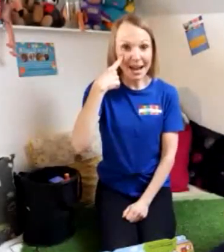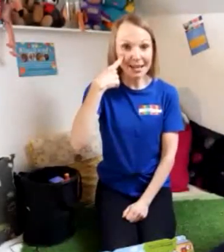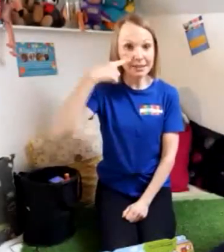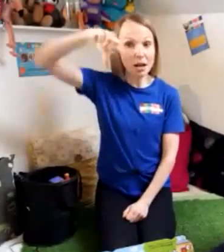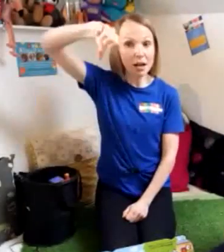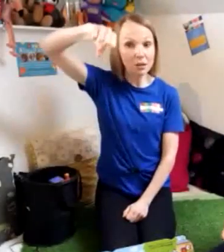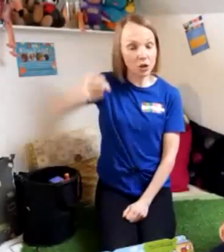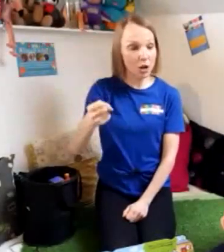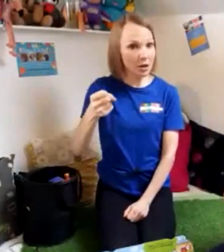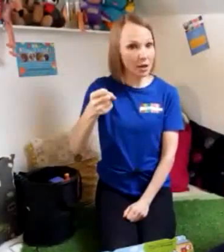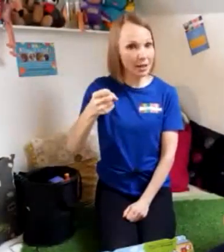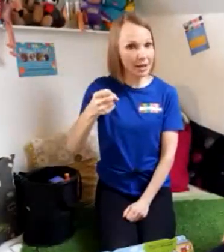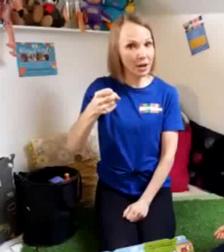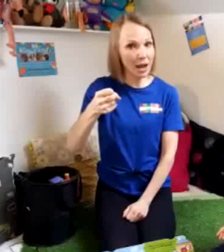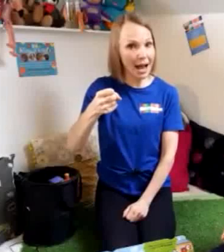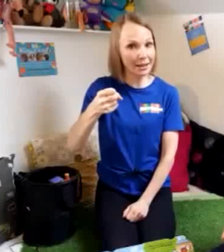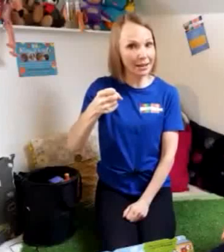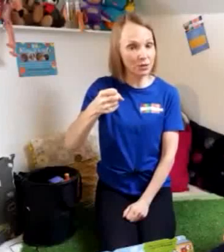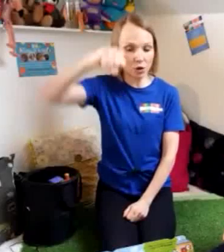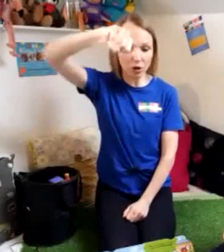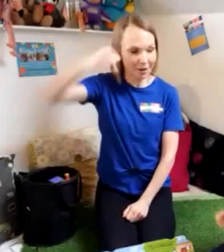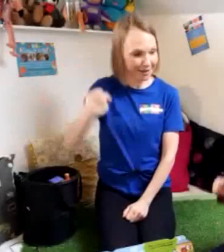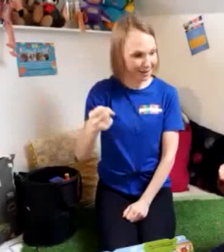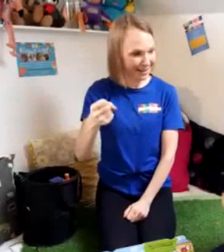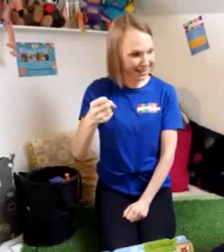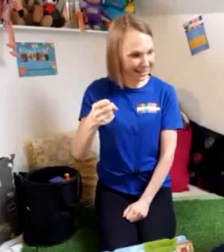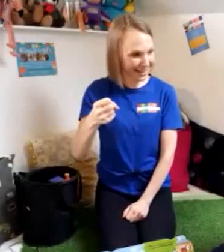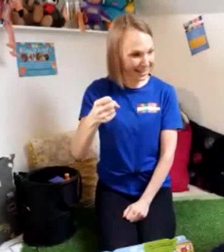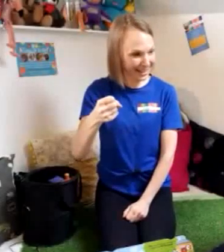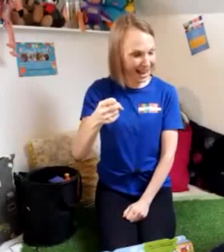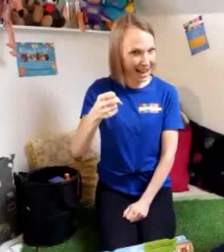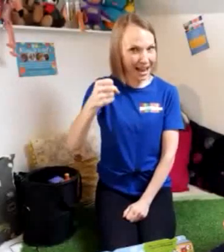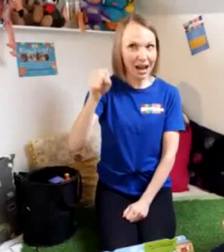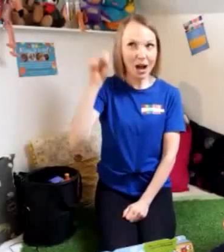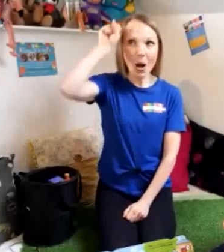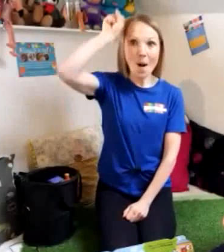master. Turn the little handle. Turn the little handle.